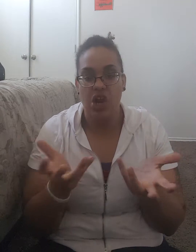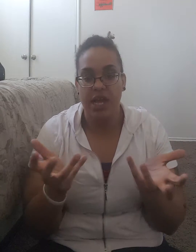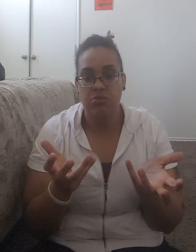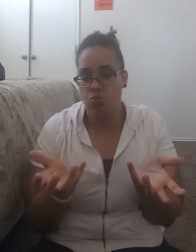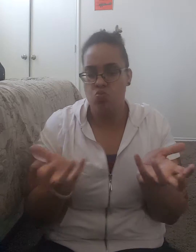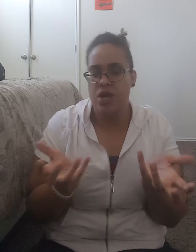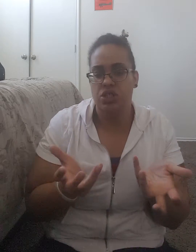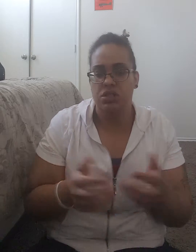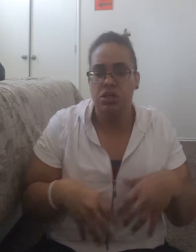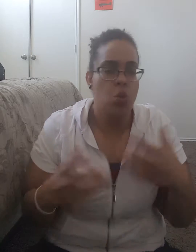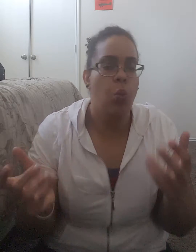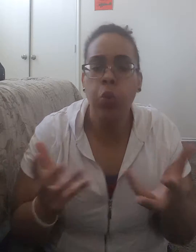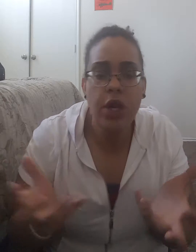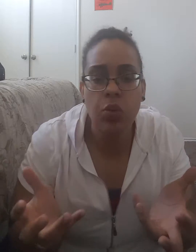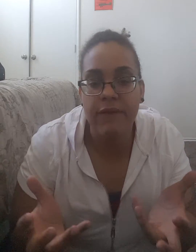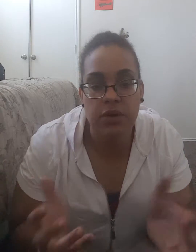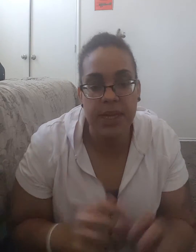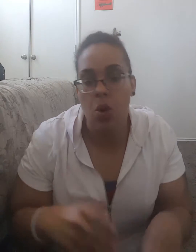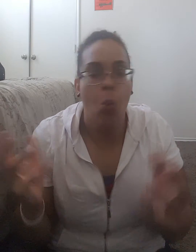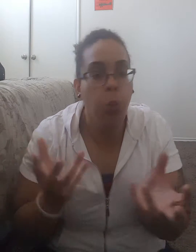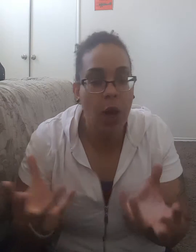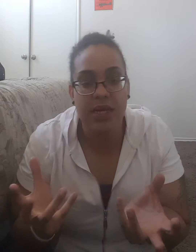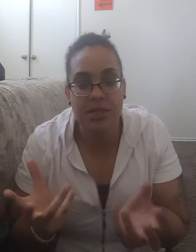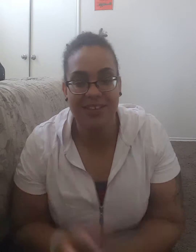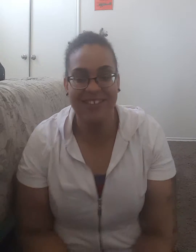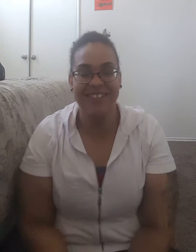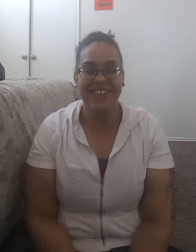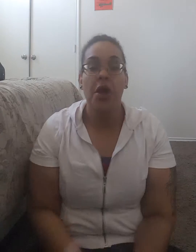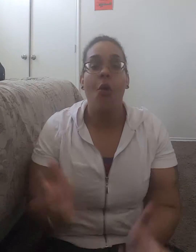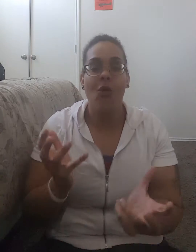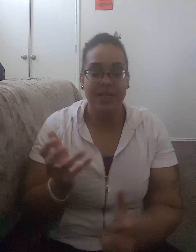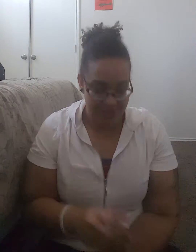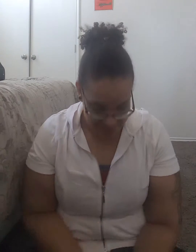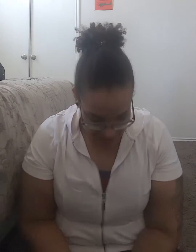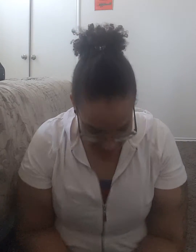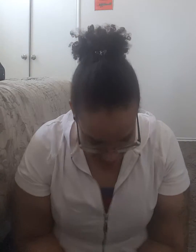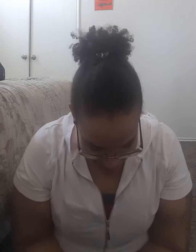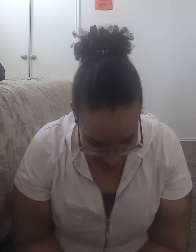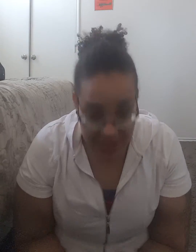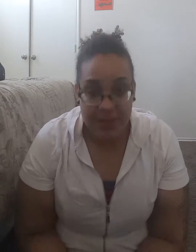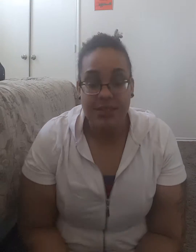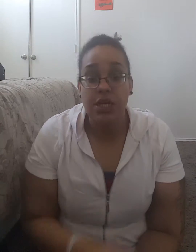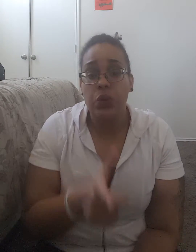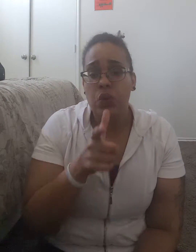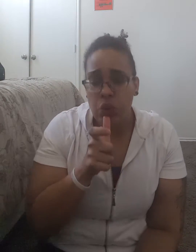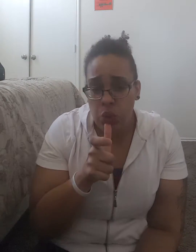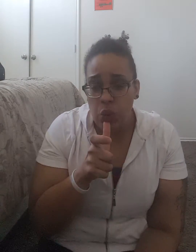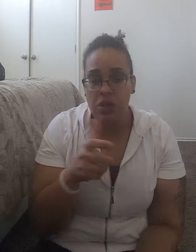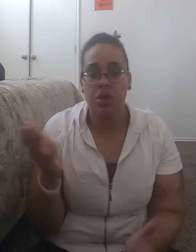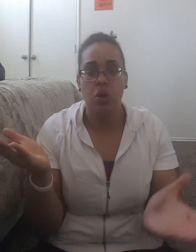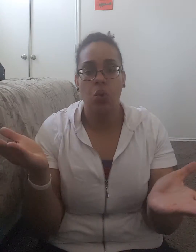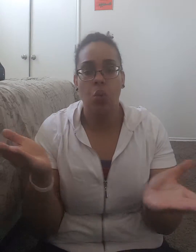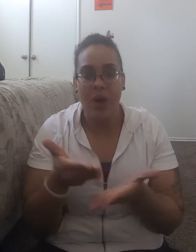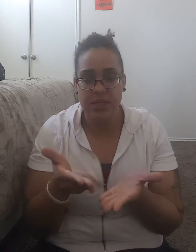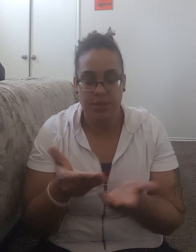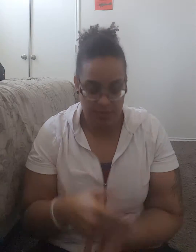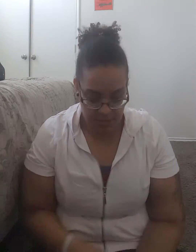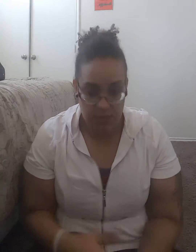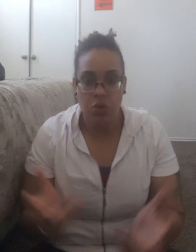hand. What? What do you want from me? What? What? Okay, so who, what,